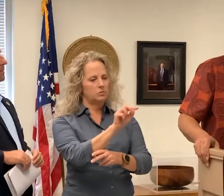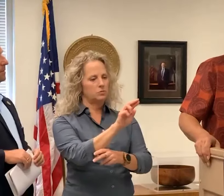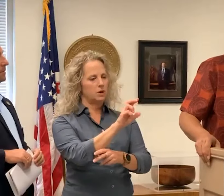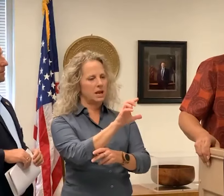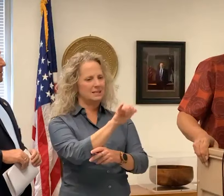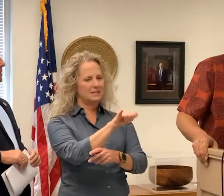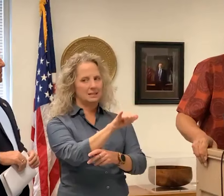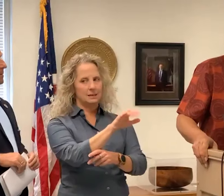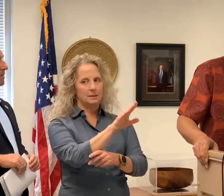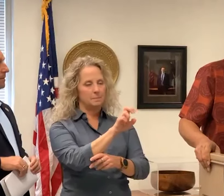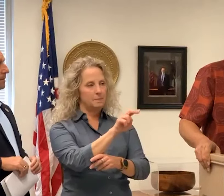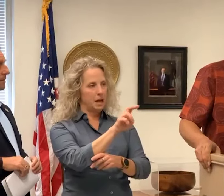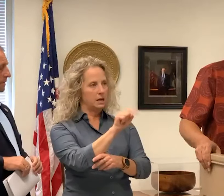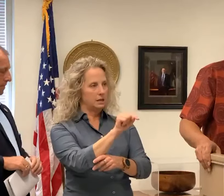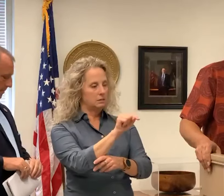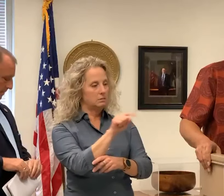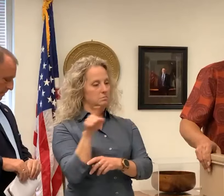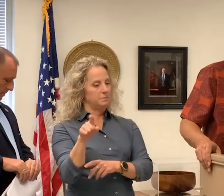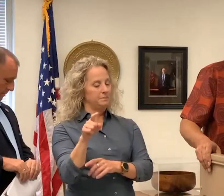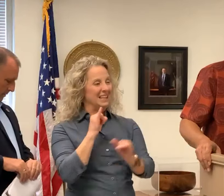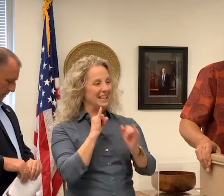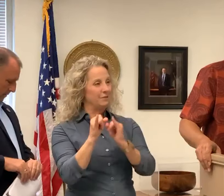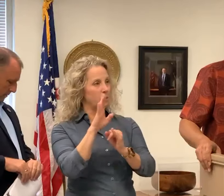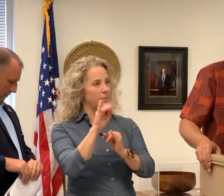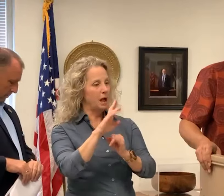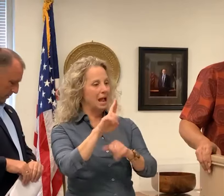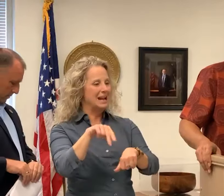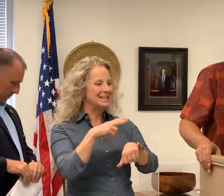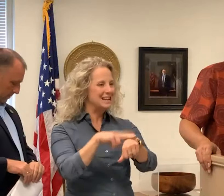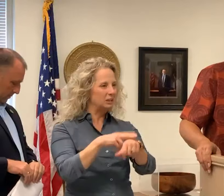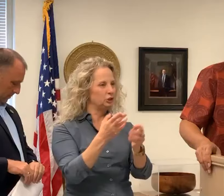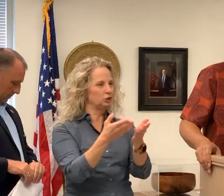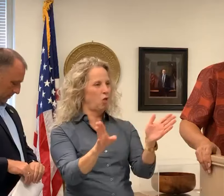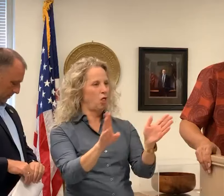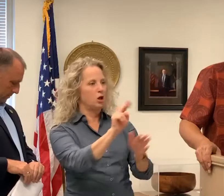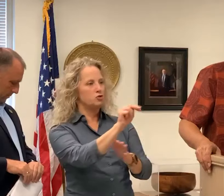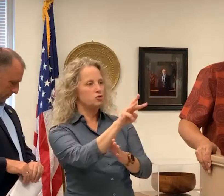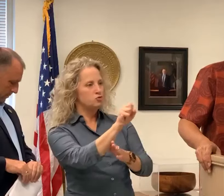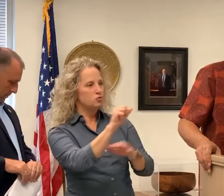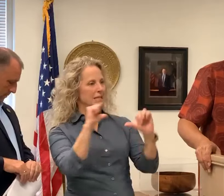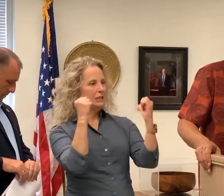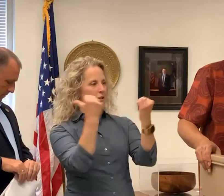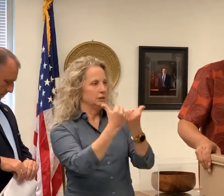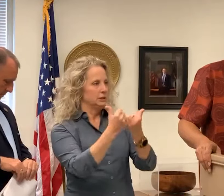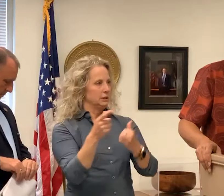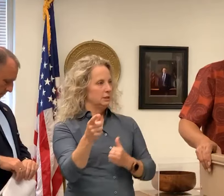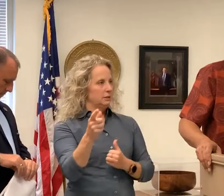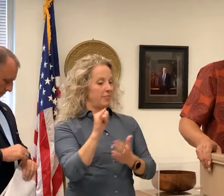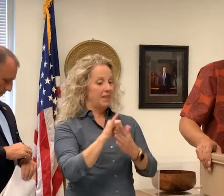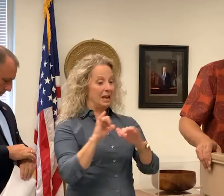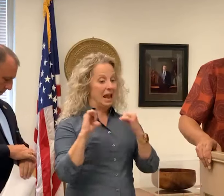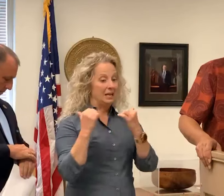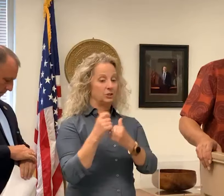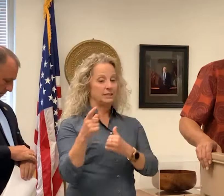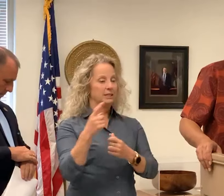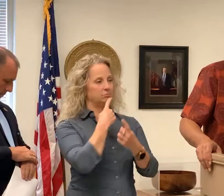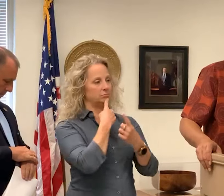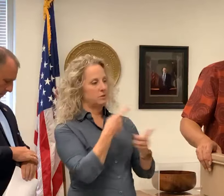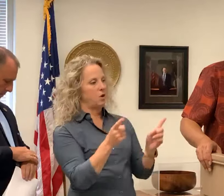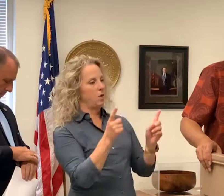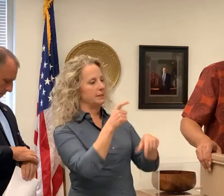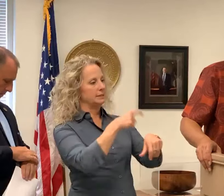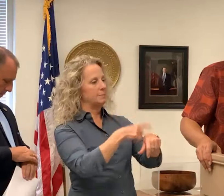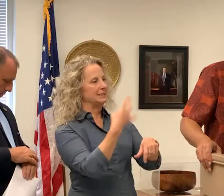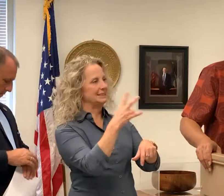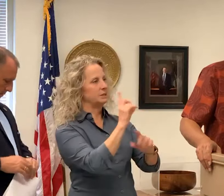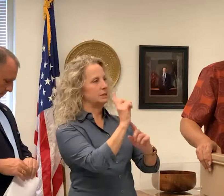Bennett, and he was interviewed by a national news agency. And on that agency, he gave the time of